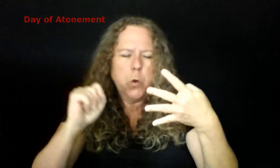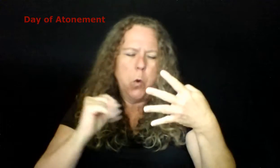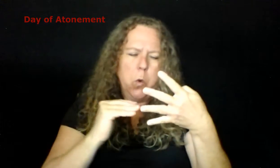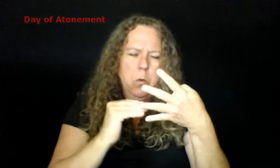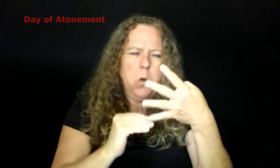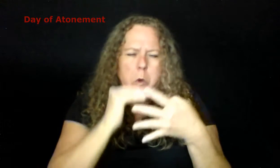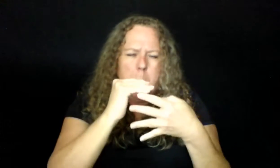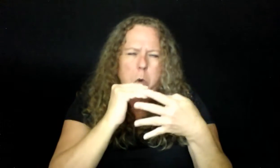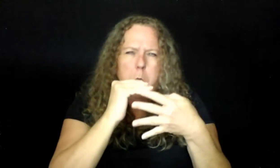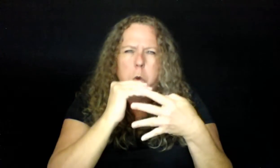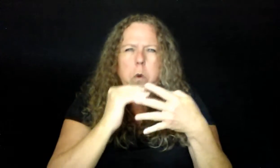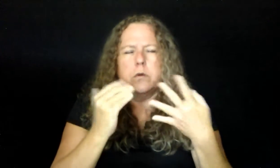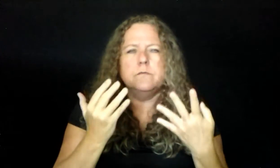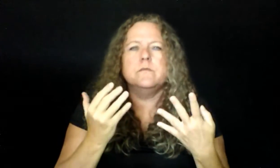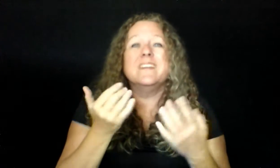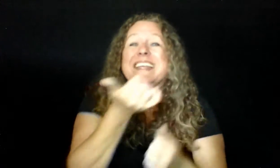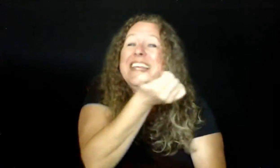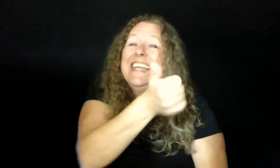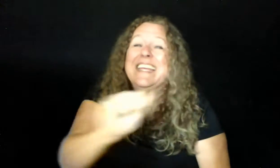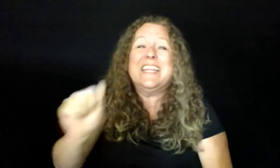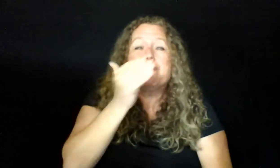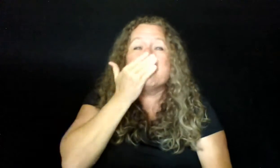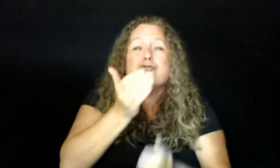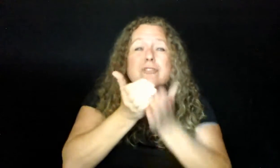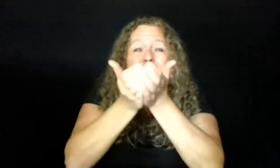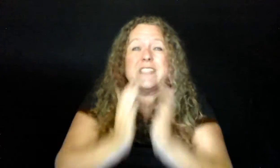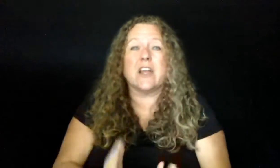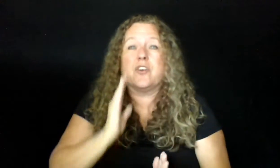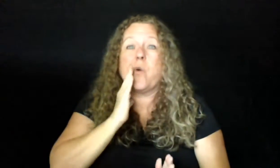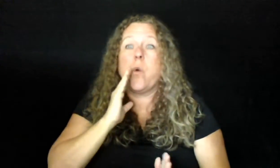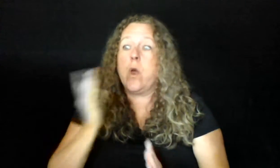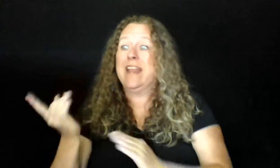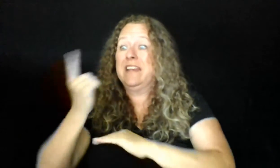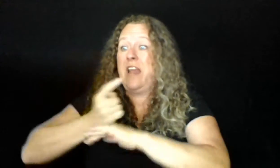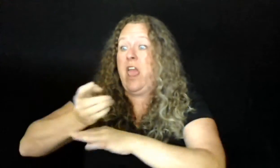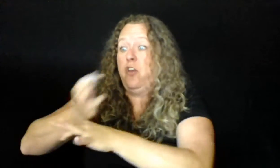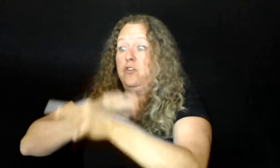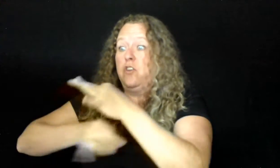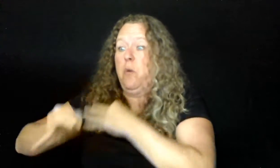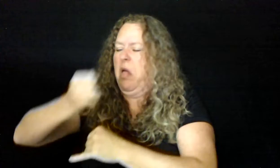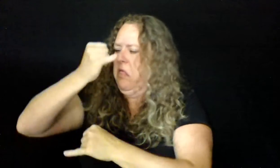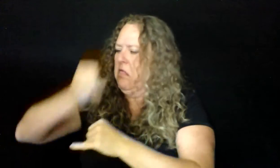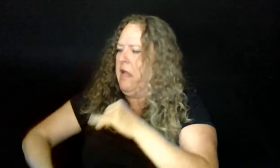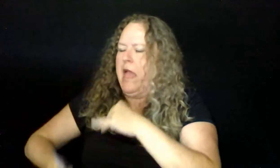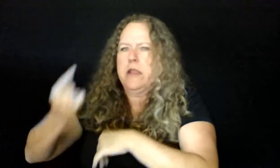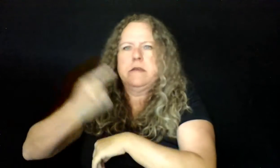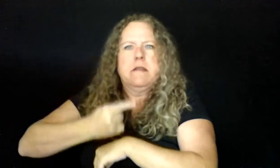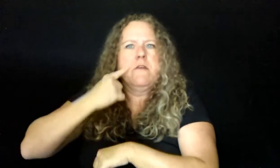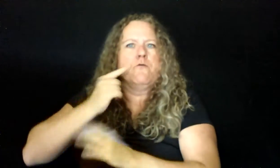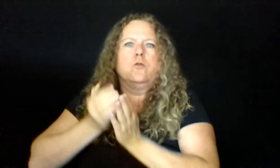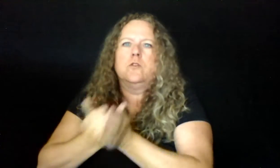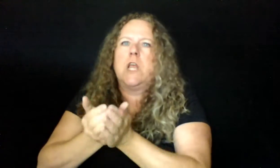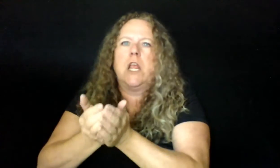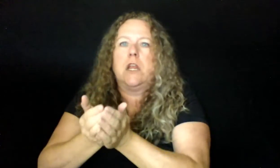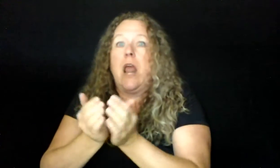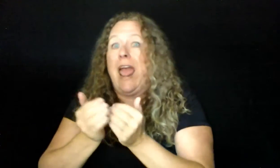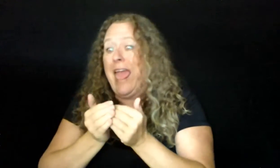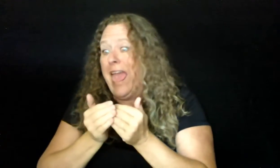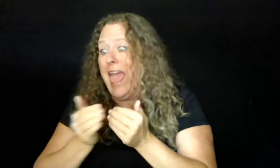good sailor knows that the Day of Atonement is the last day of the year to leave port. After that, you run too much of a